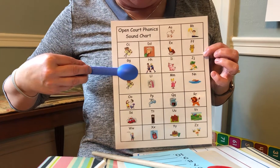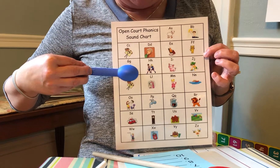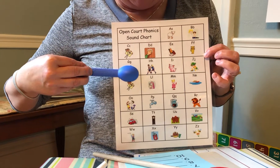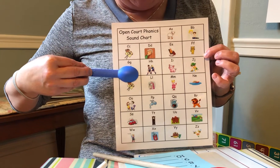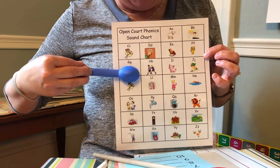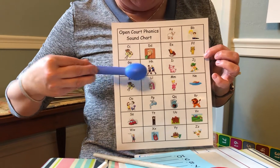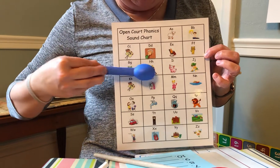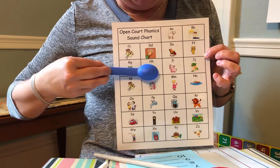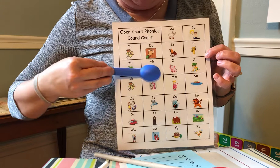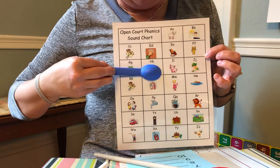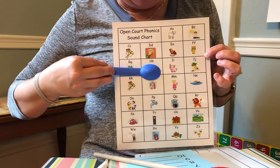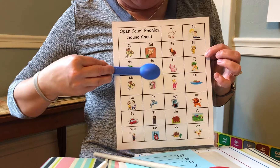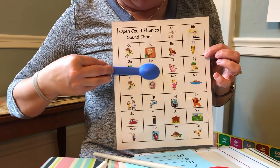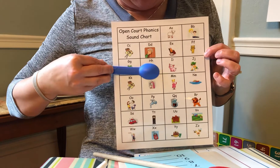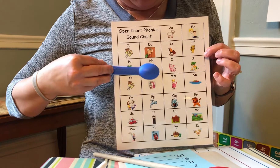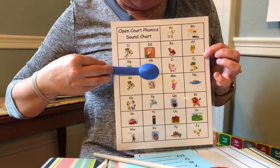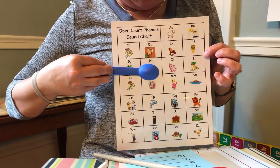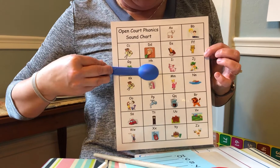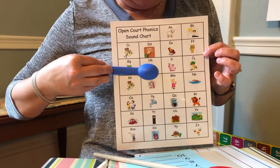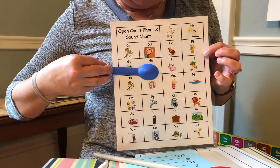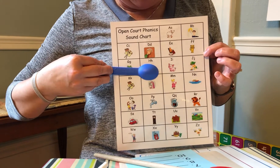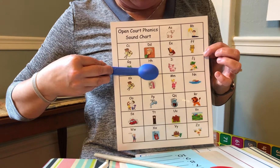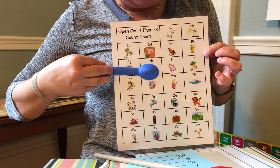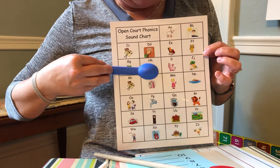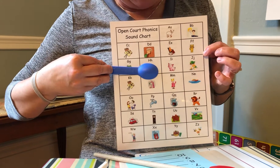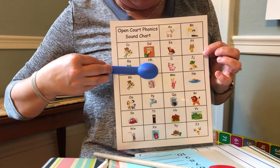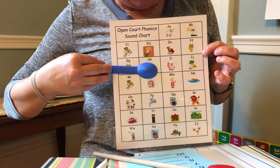G, H says H,